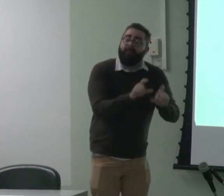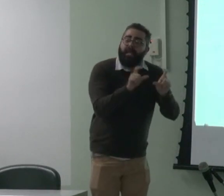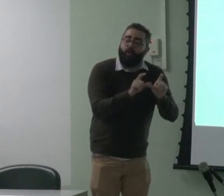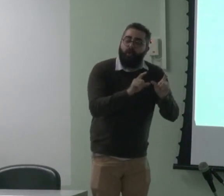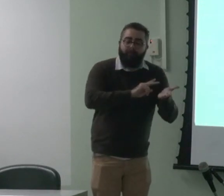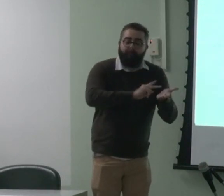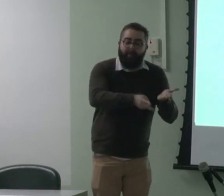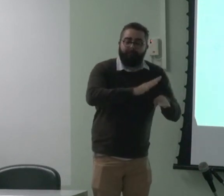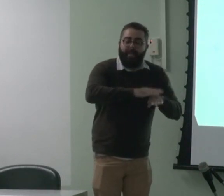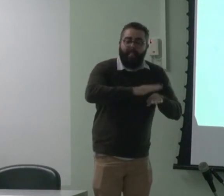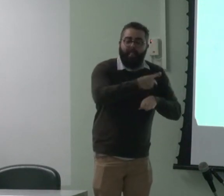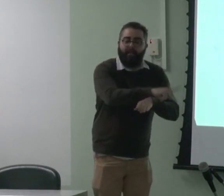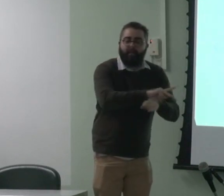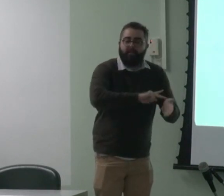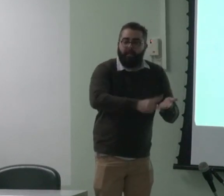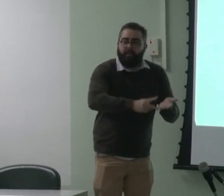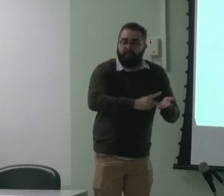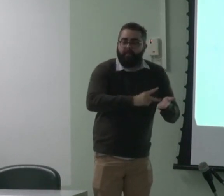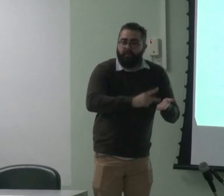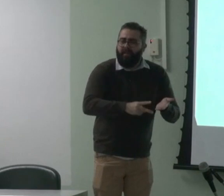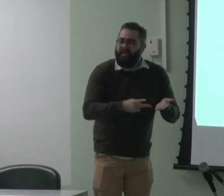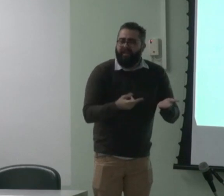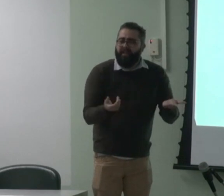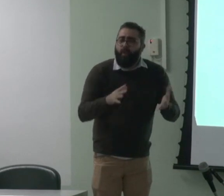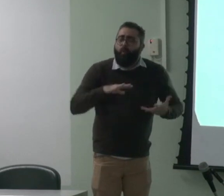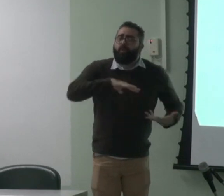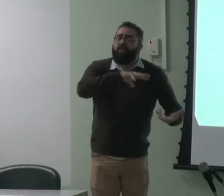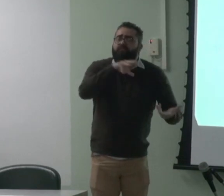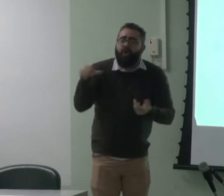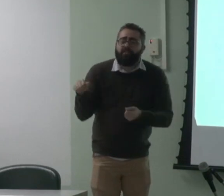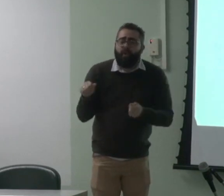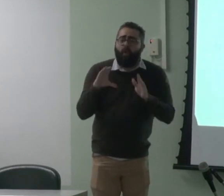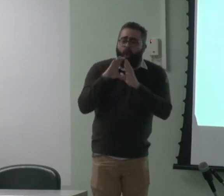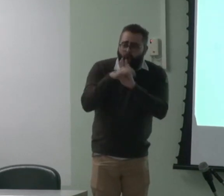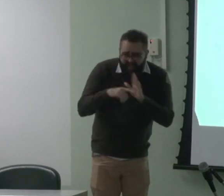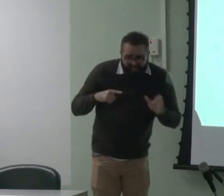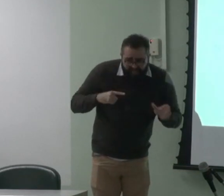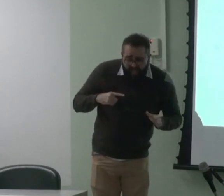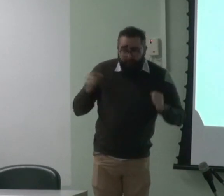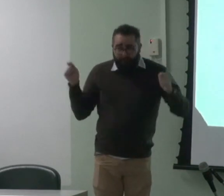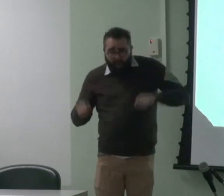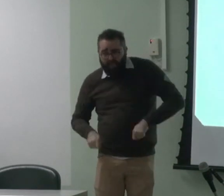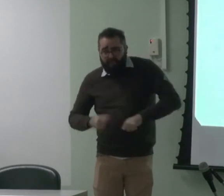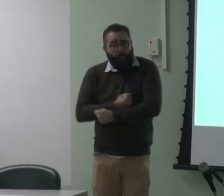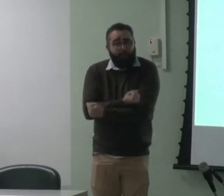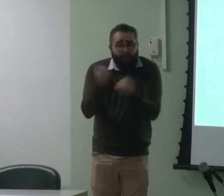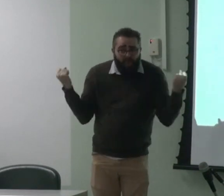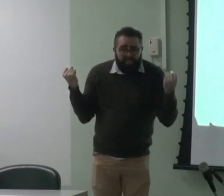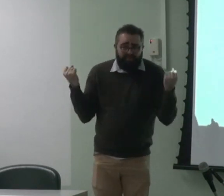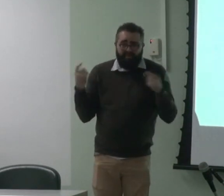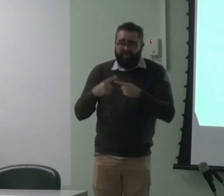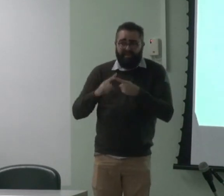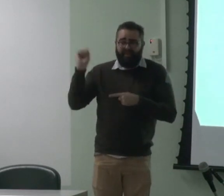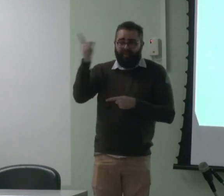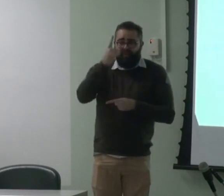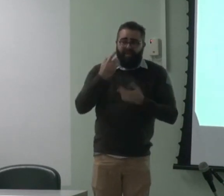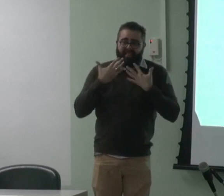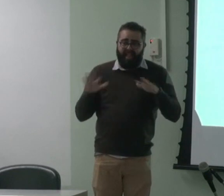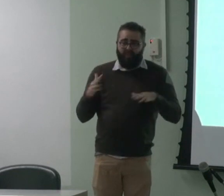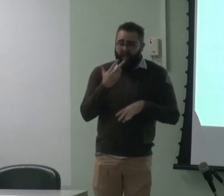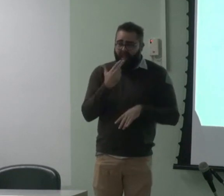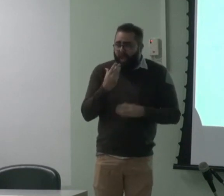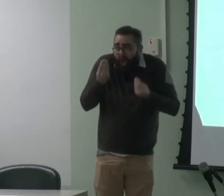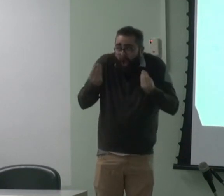universal concepts which are possible or impossible in natural languages?